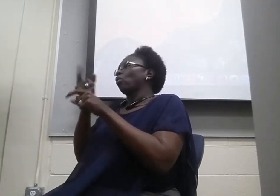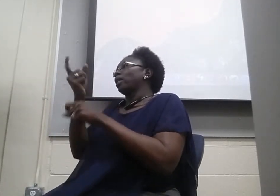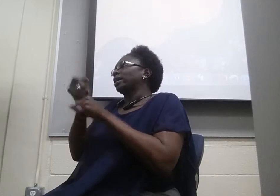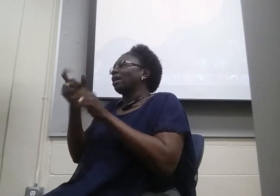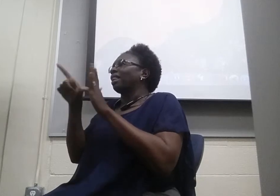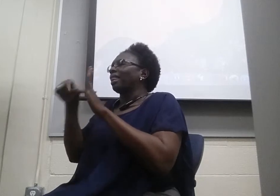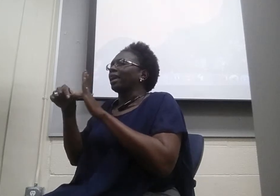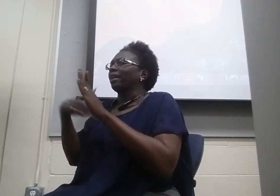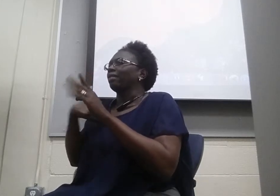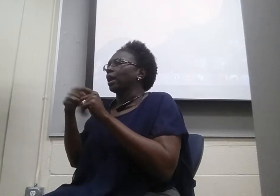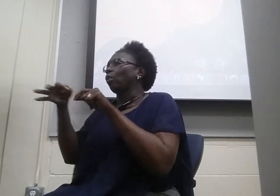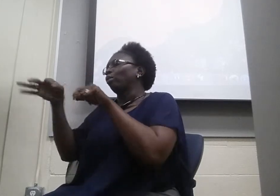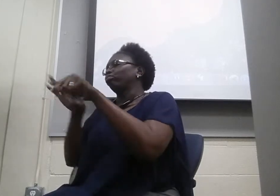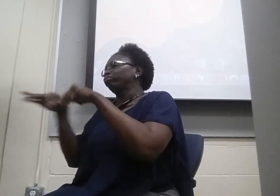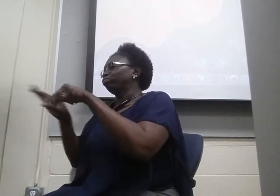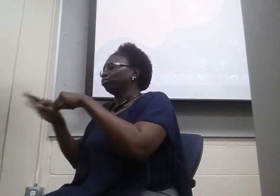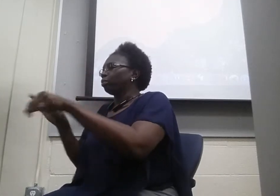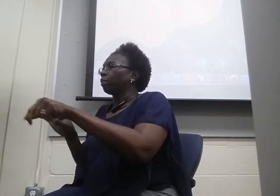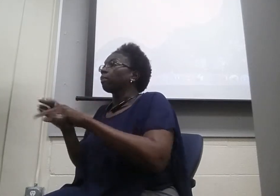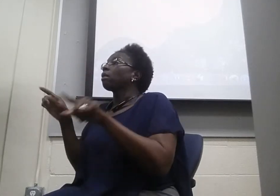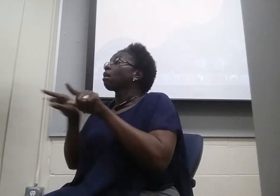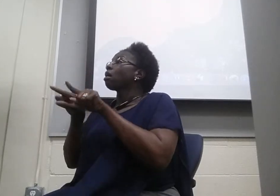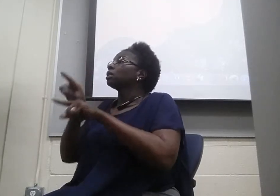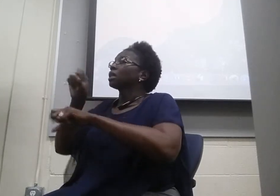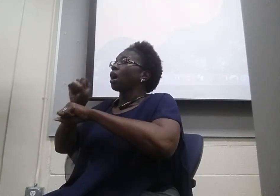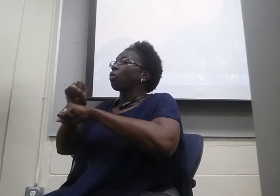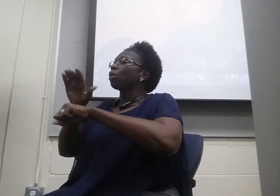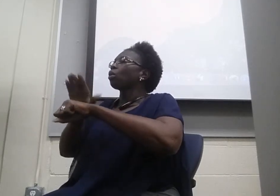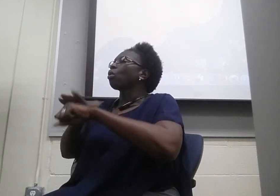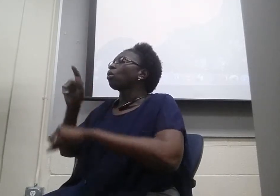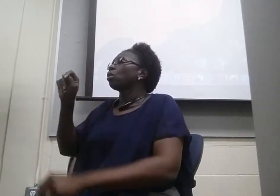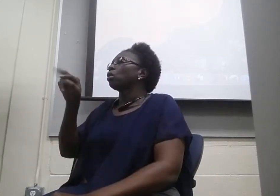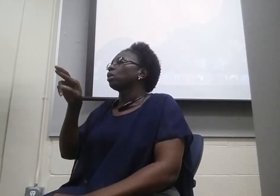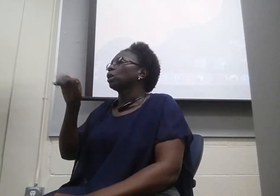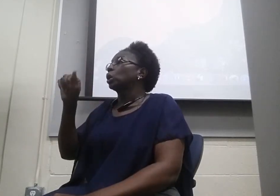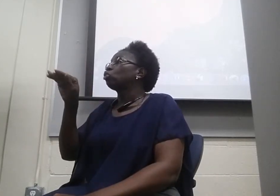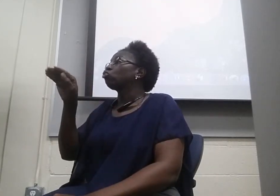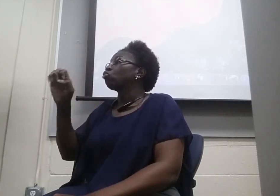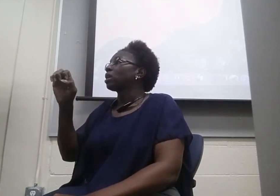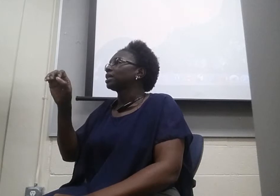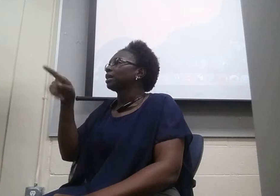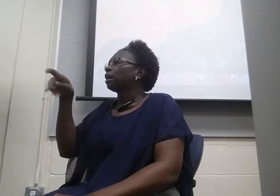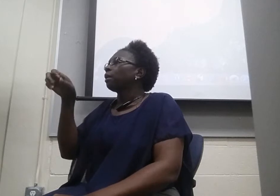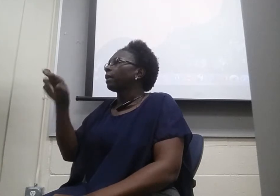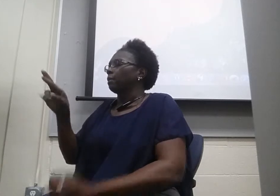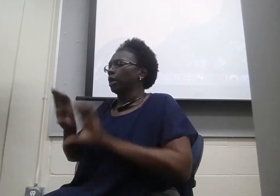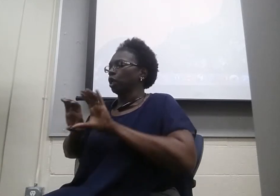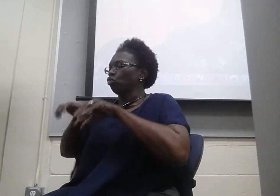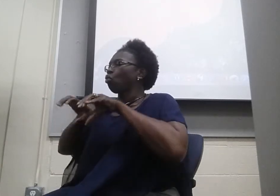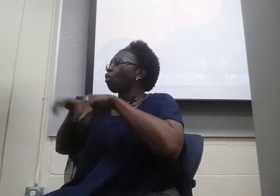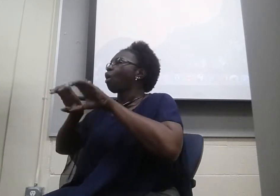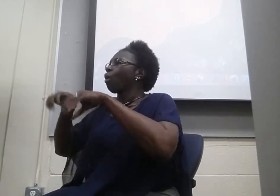while. Everyone work on rolls of trace paper? There's something wonderful about just rolling the page and just going, and it seems